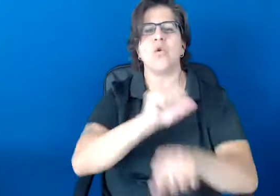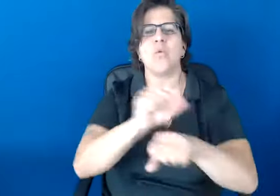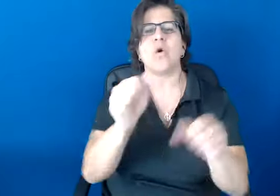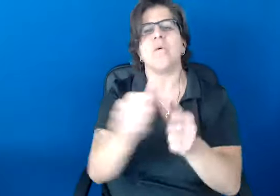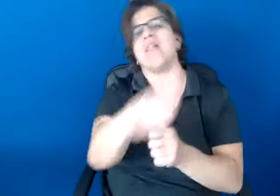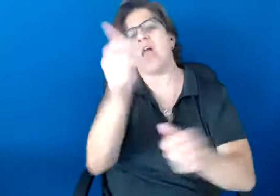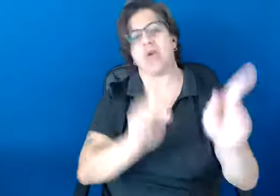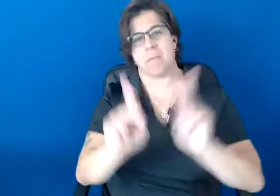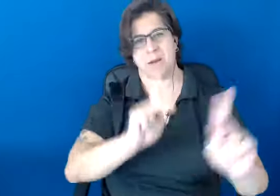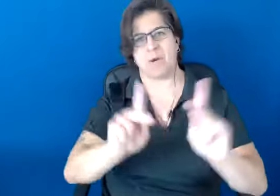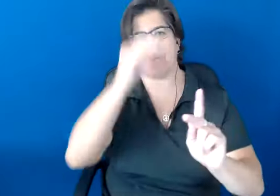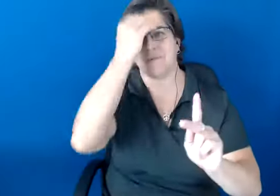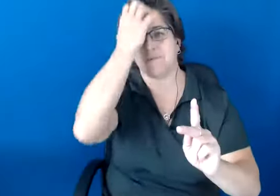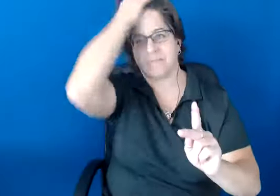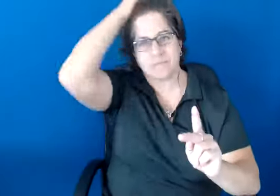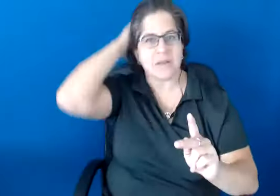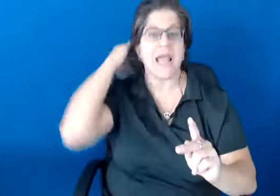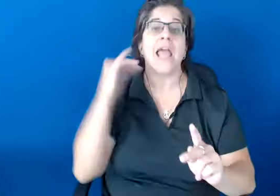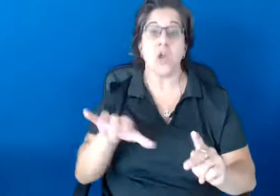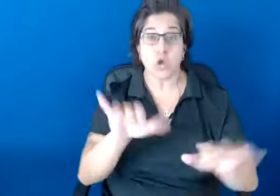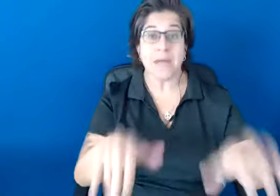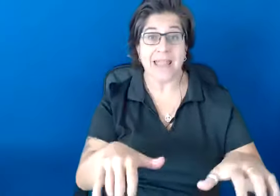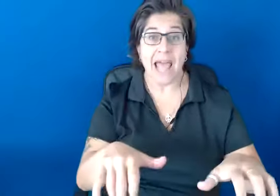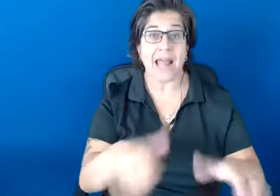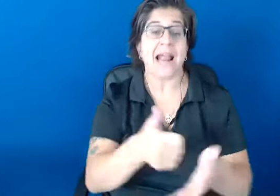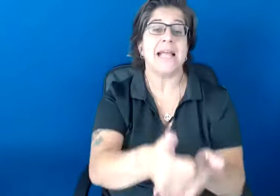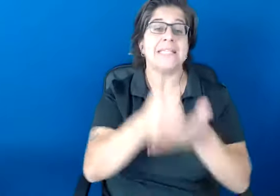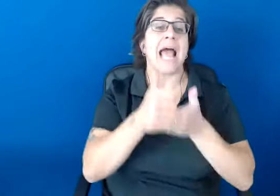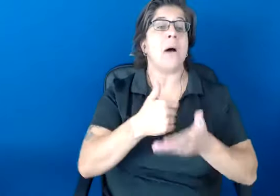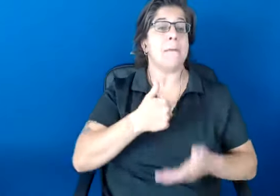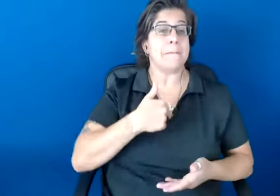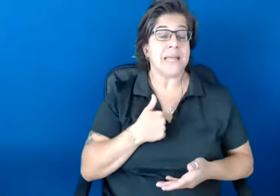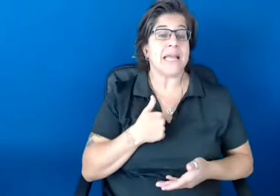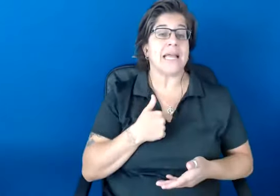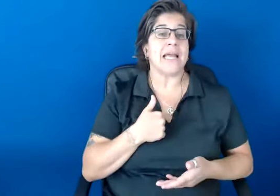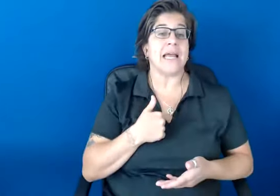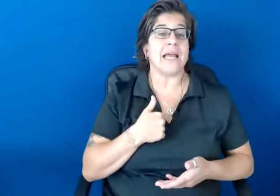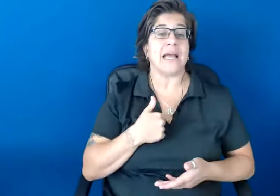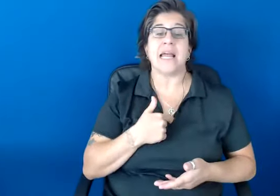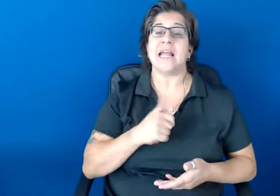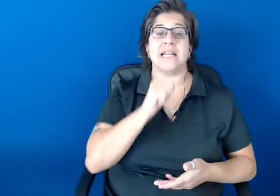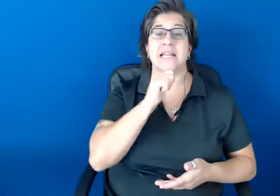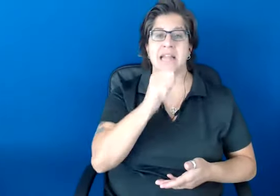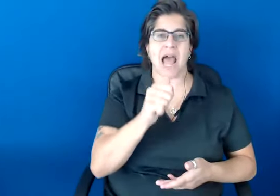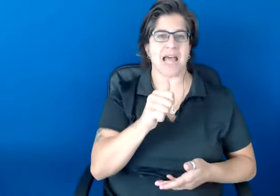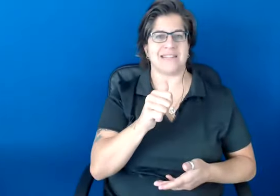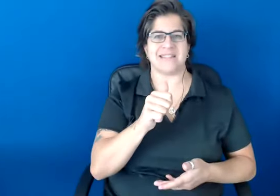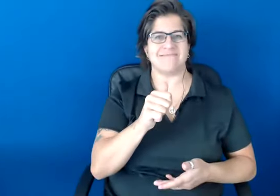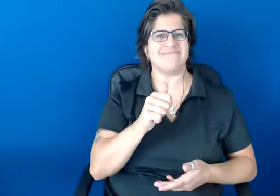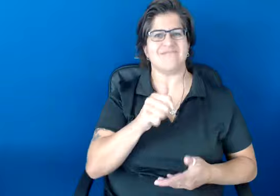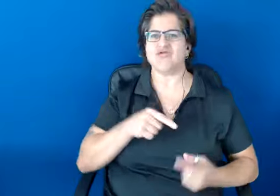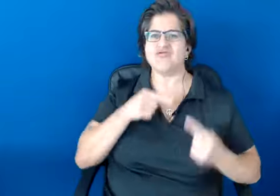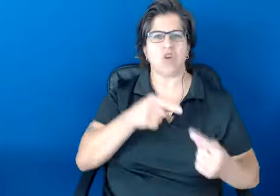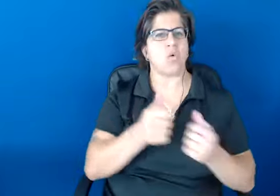others. And by doing that, it has helped me to not be depressed. Now, I'm not